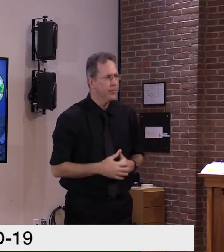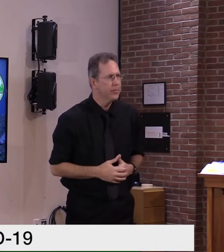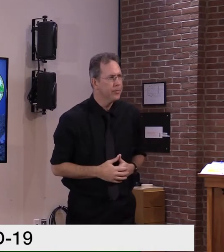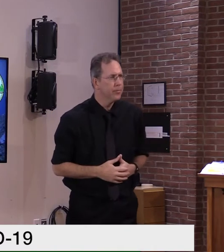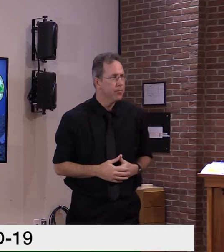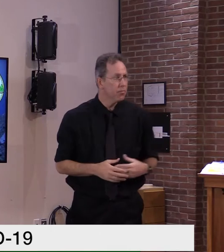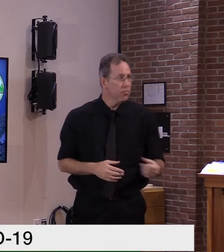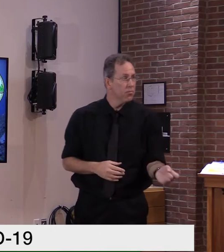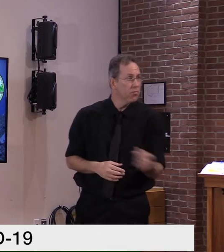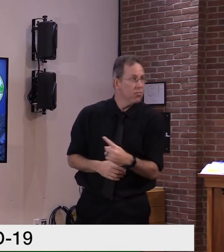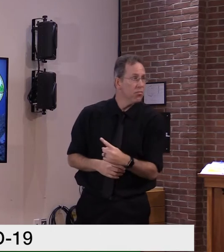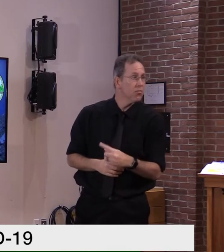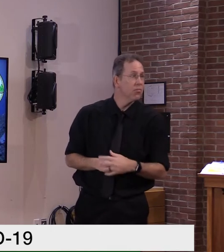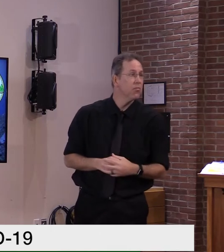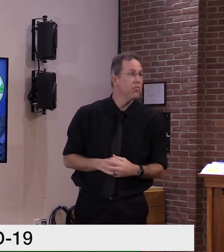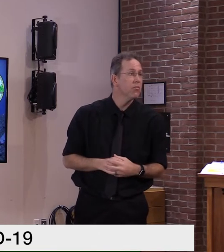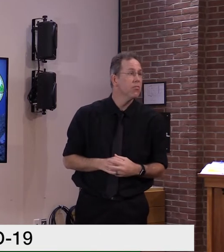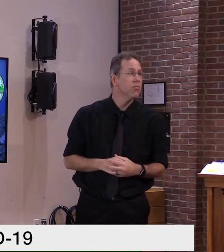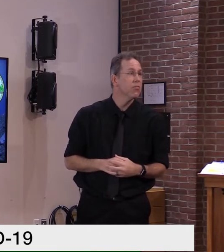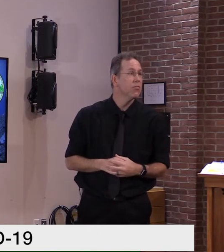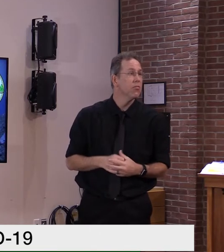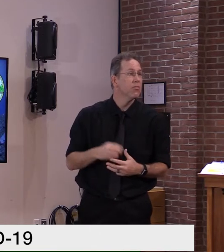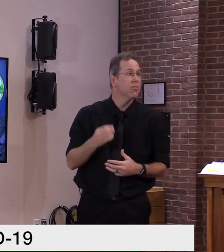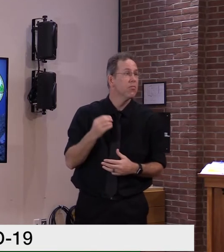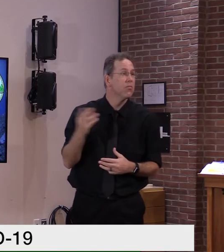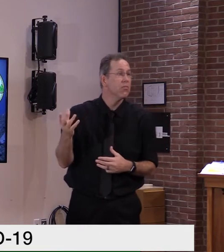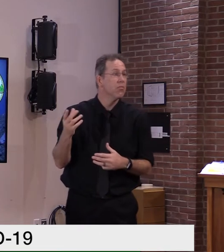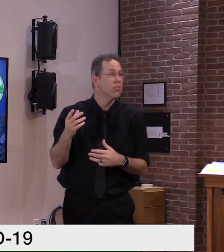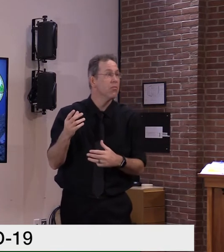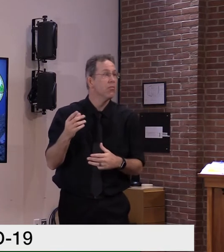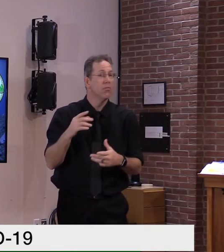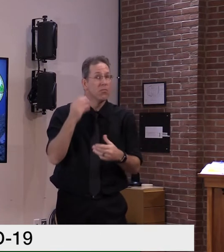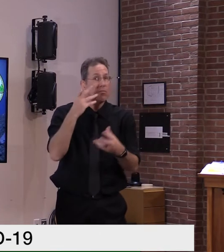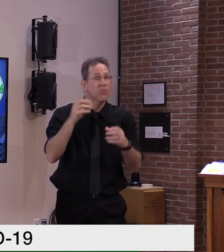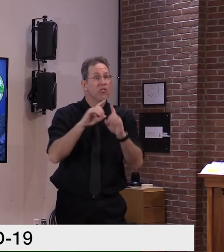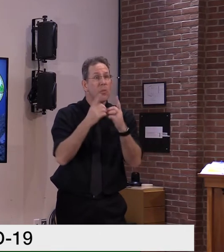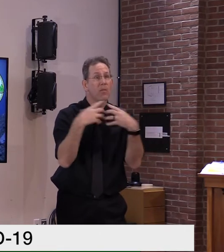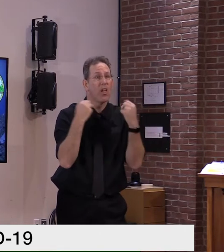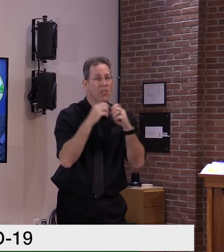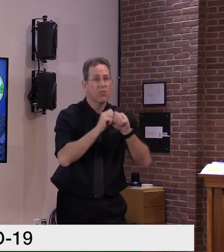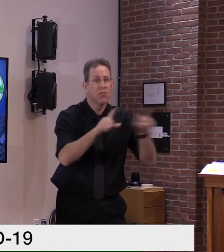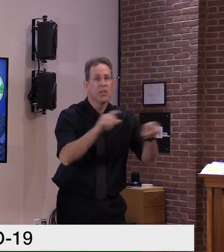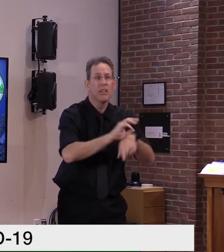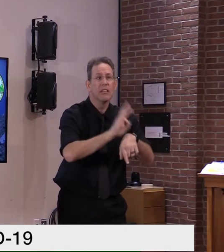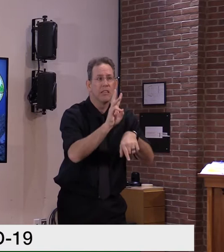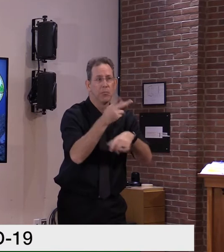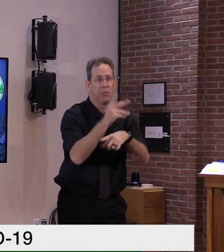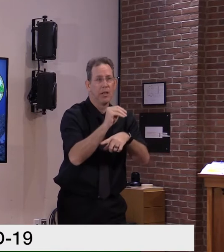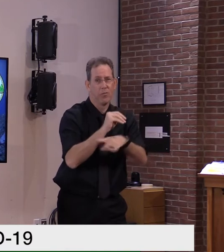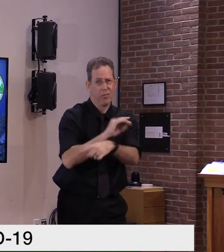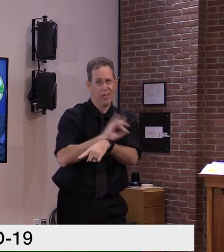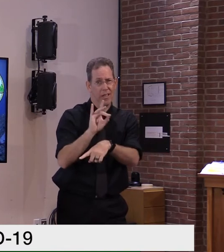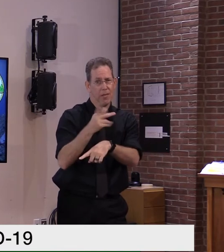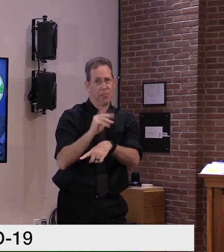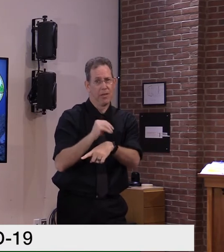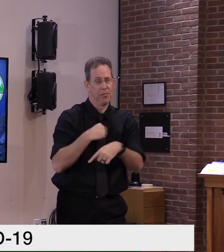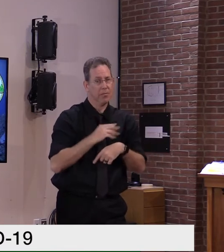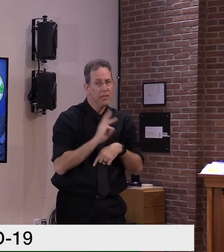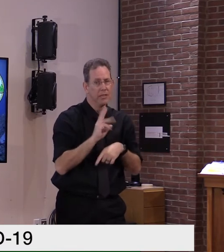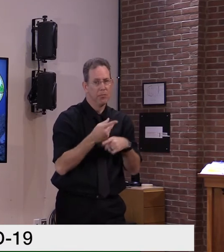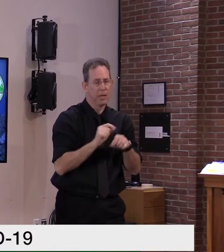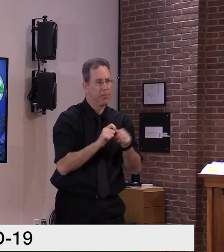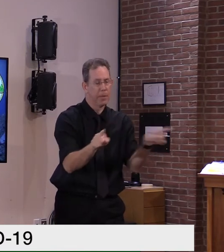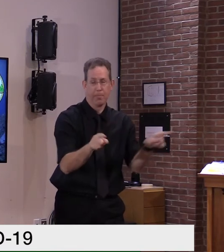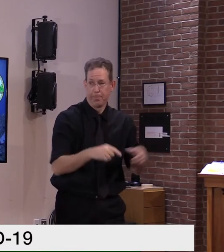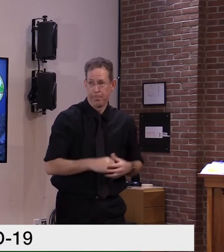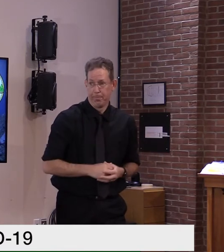patients. Yeah. 2 hours, they didn't bother to notify it. And the other question, maybe you can answer, is,